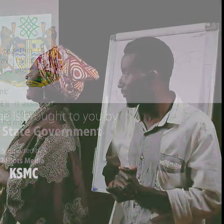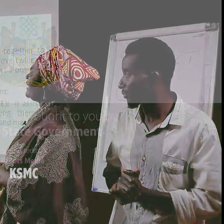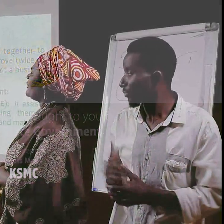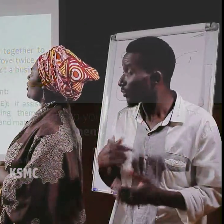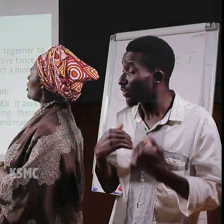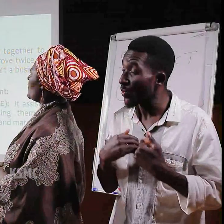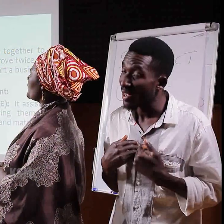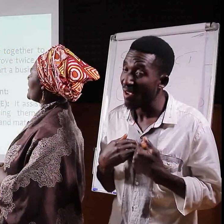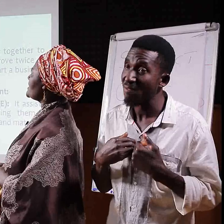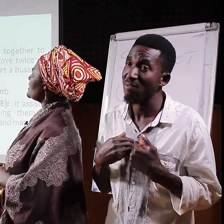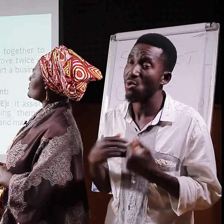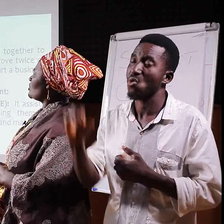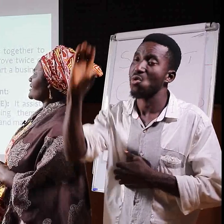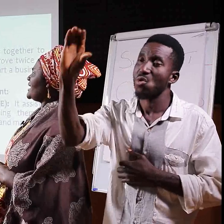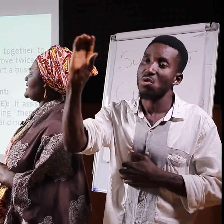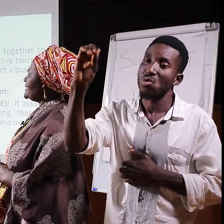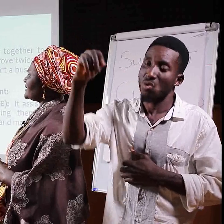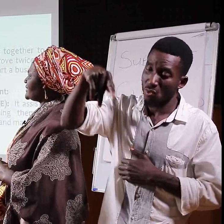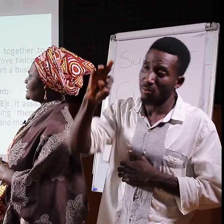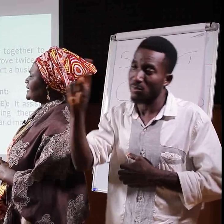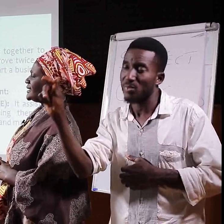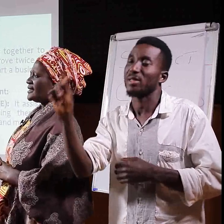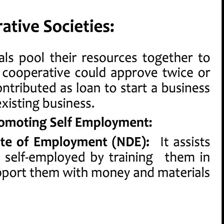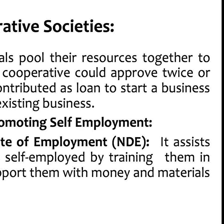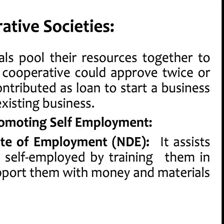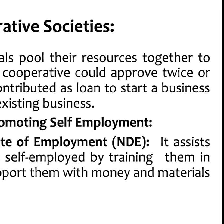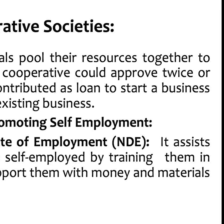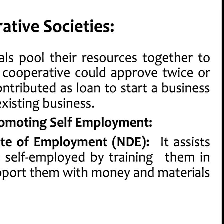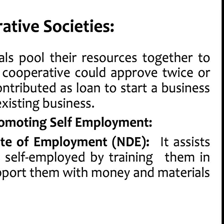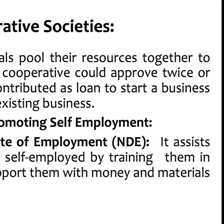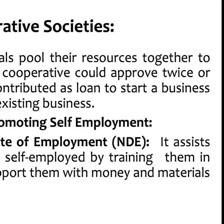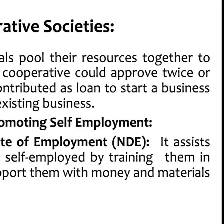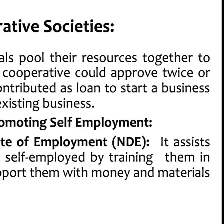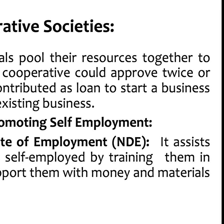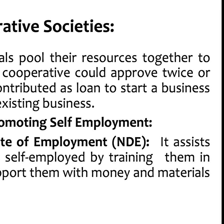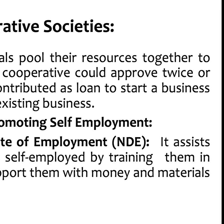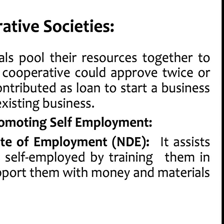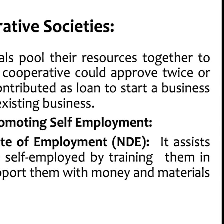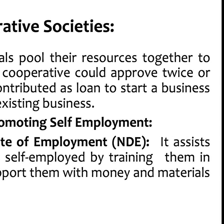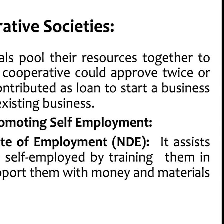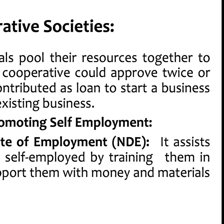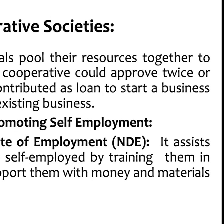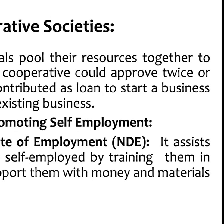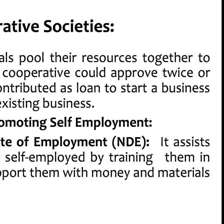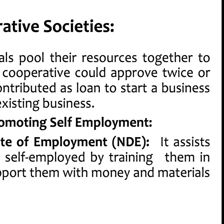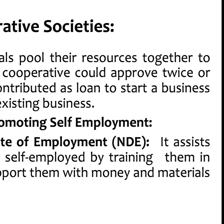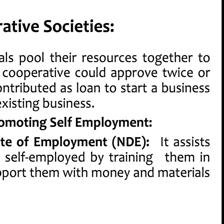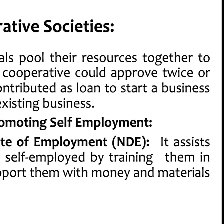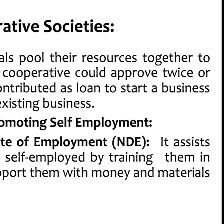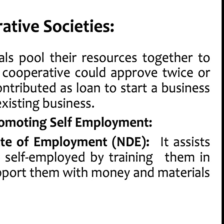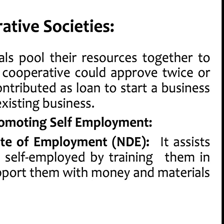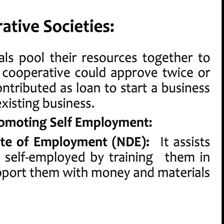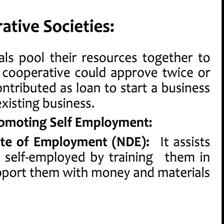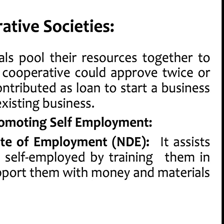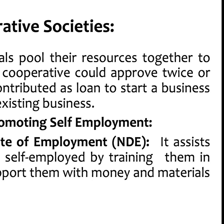We have corporate societies. We have corporate societies. This is where individuals pool